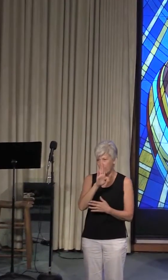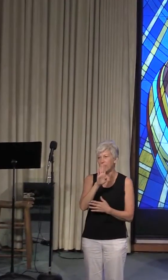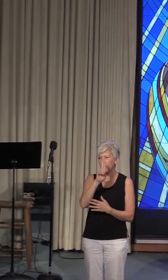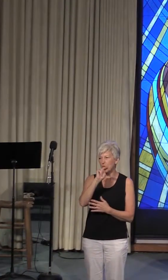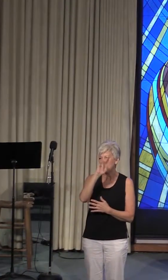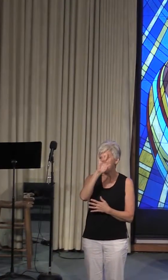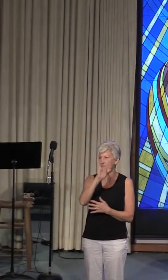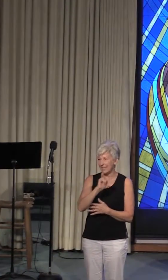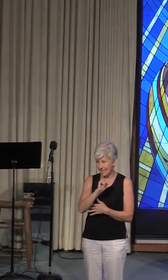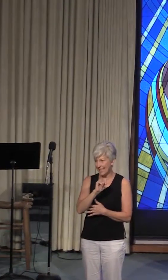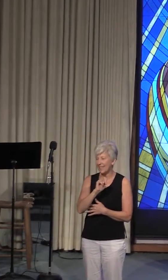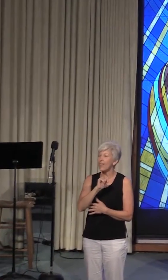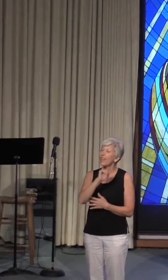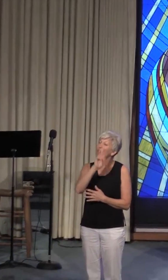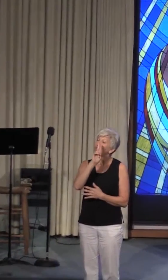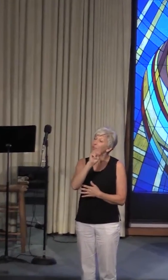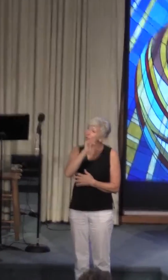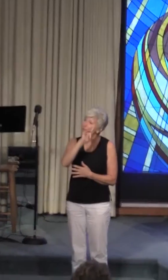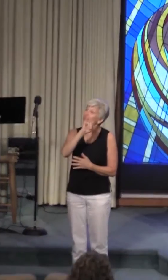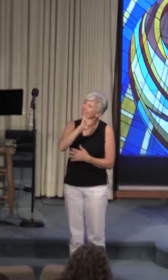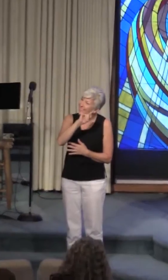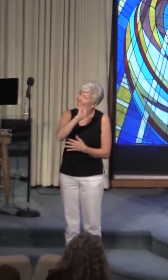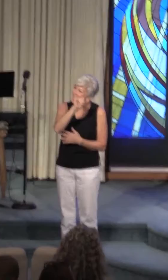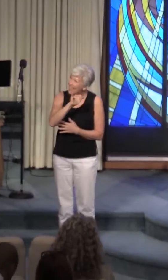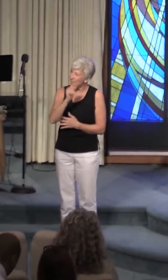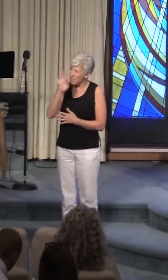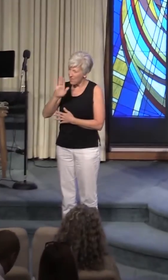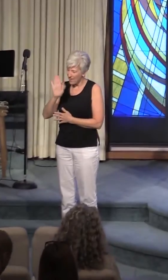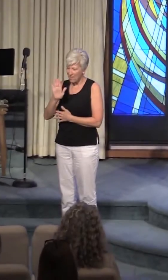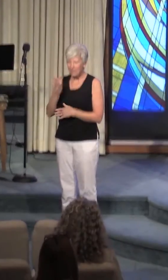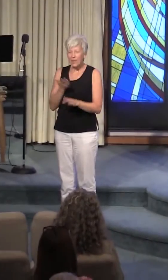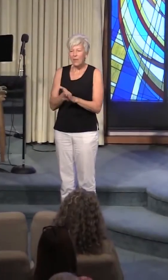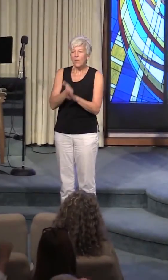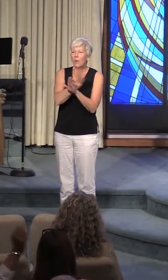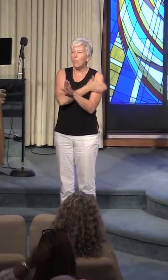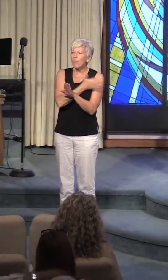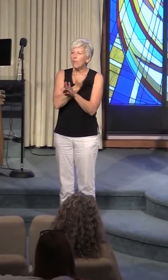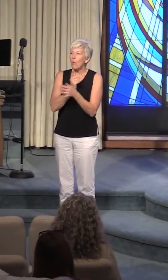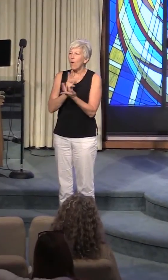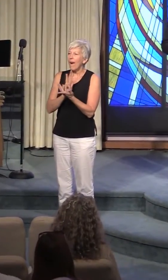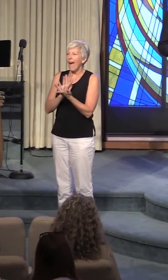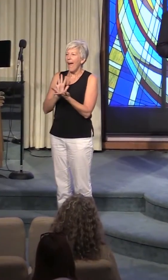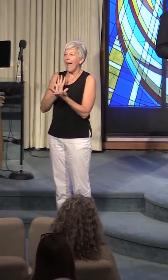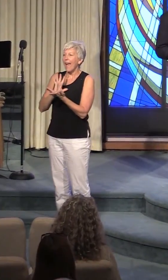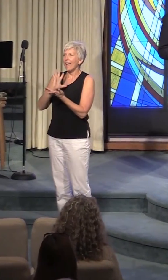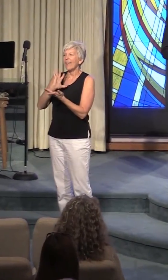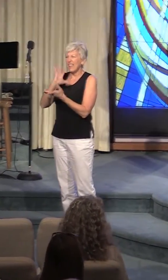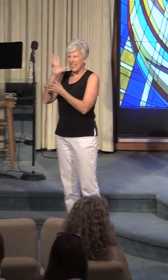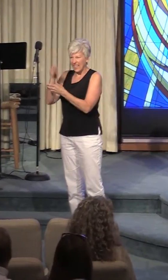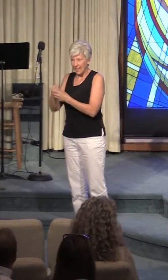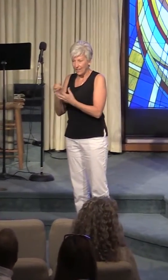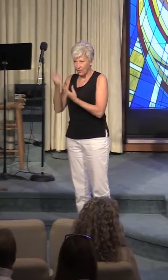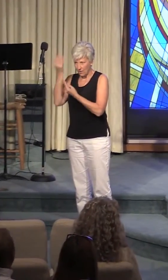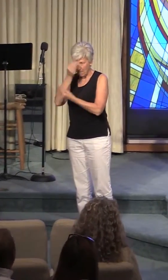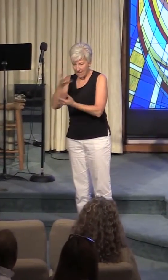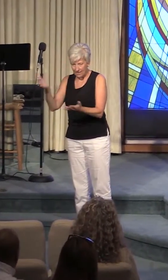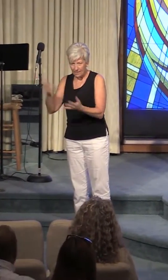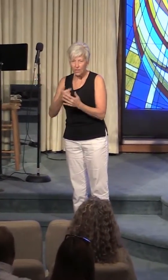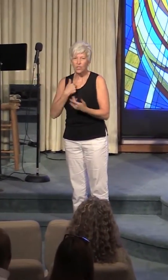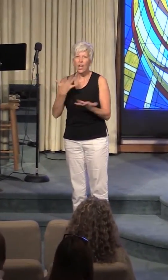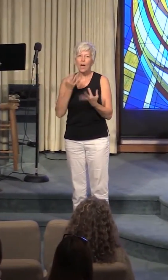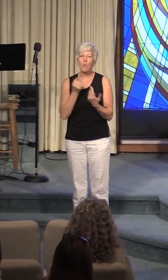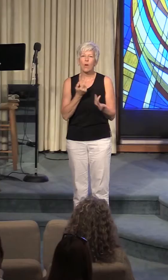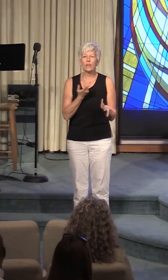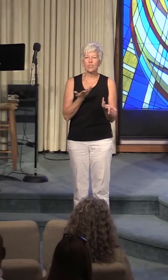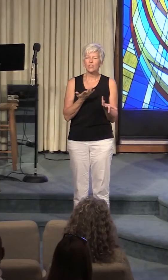And before I get into today's message, at least what I had planned on giving for a message, I wanted